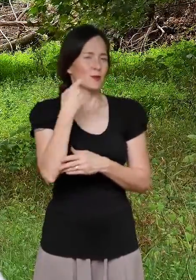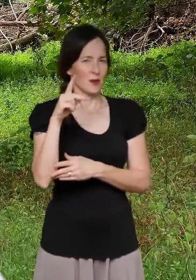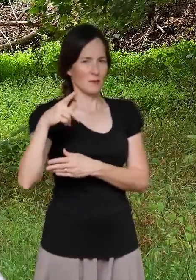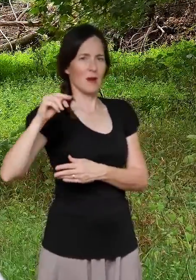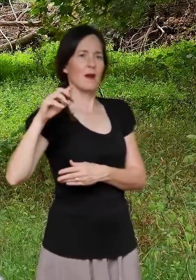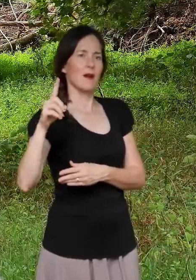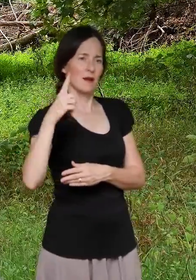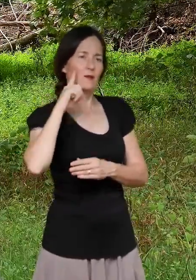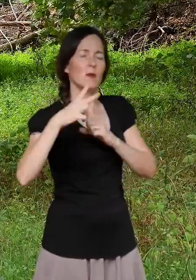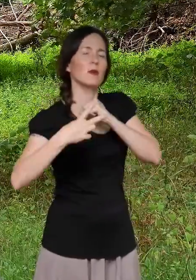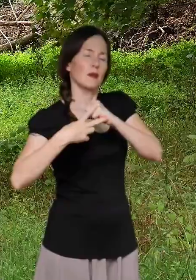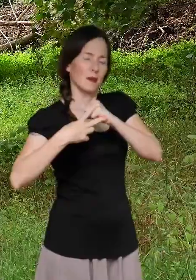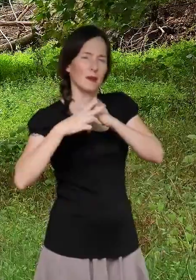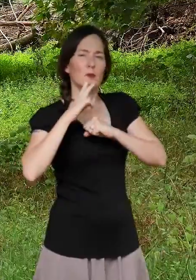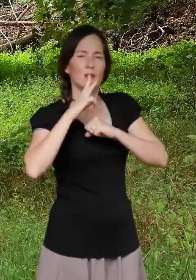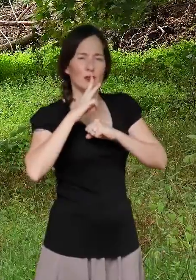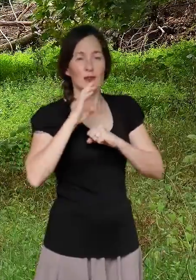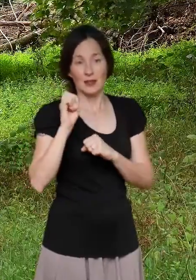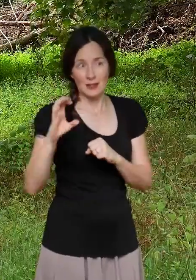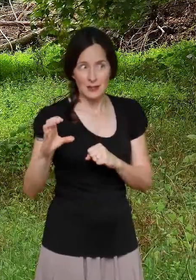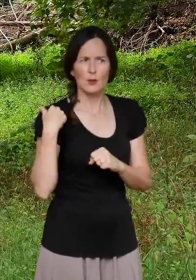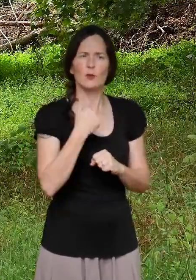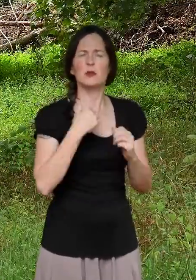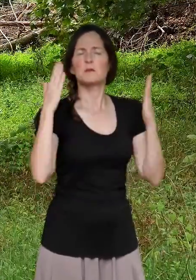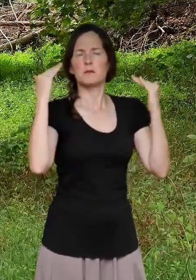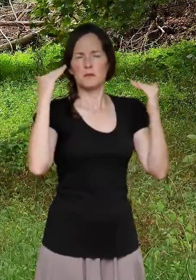flood mitigation projects.